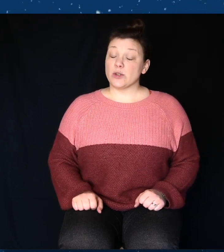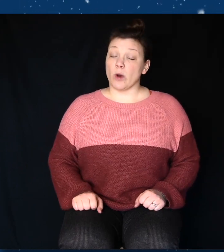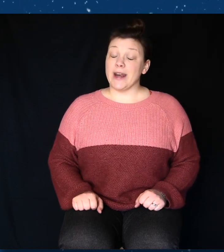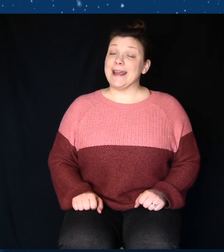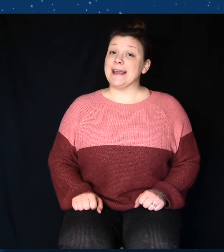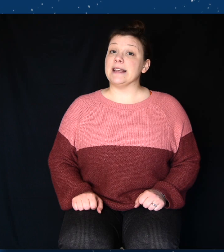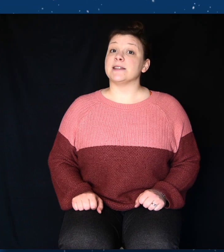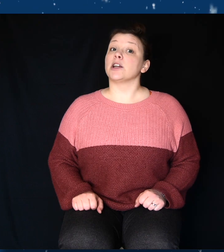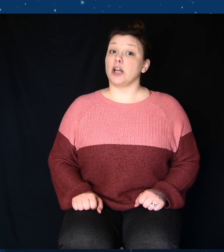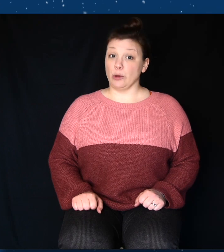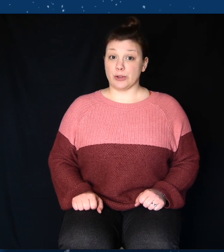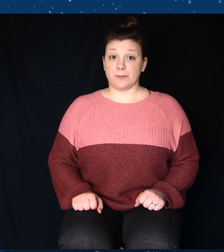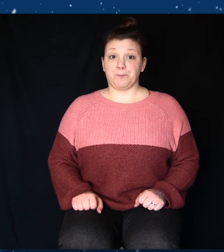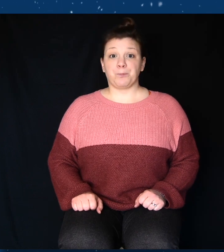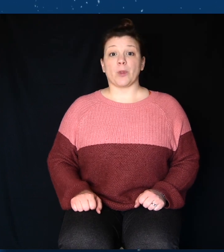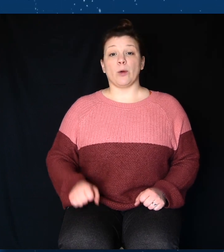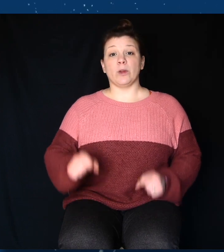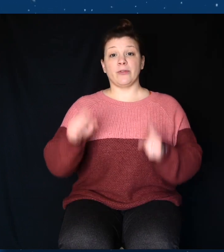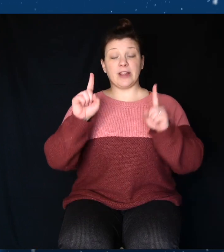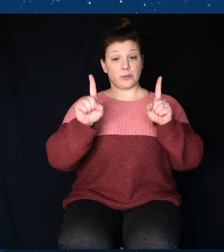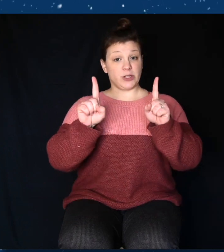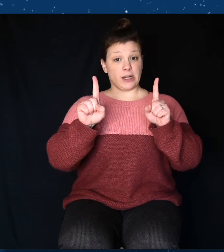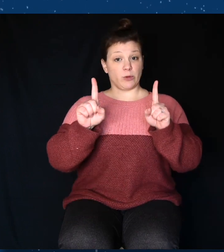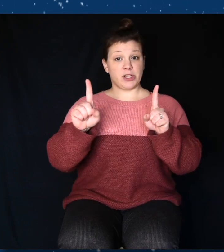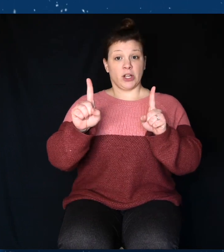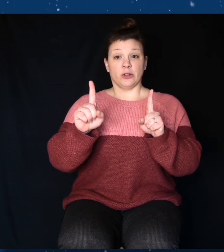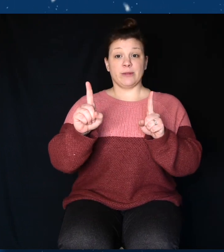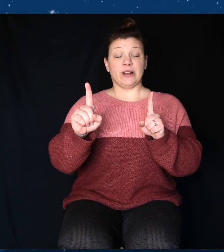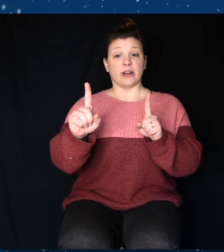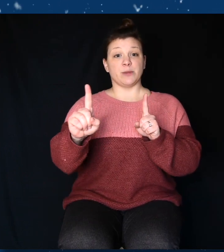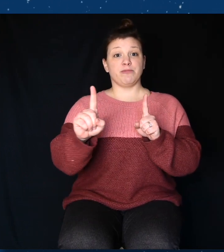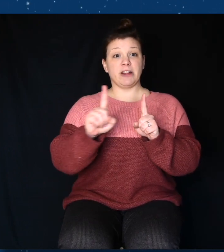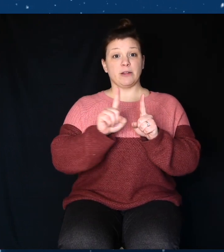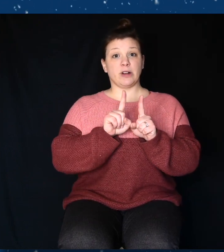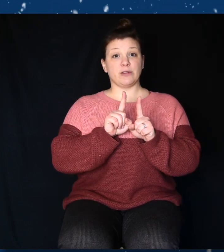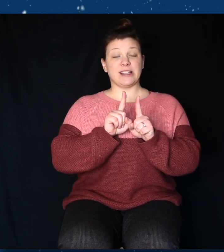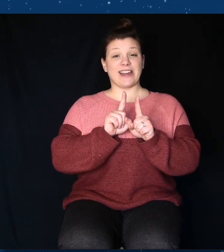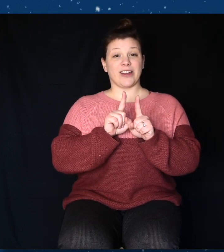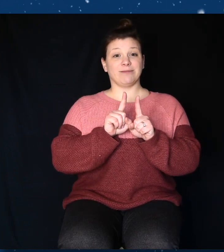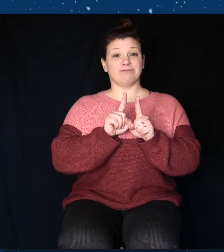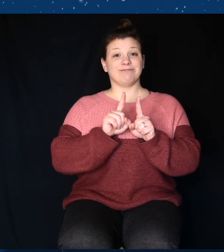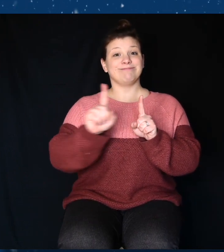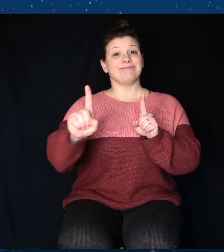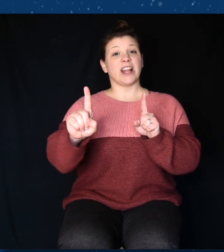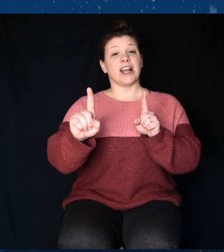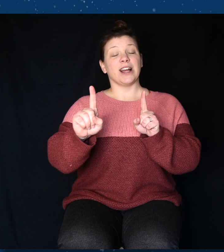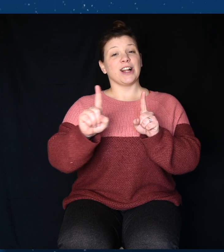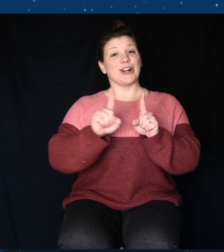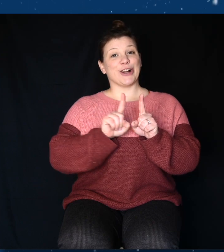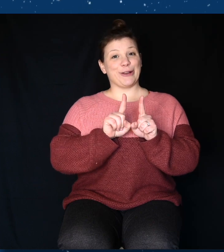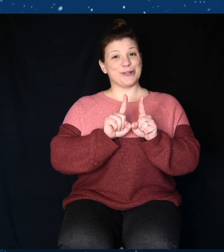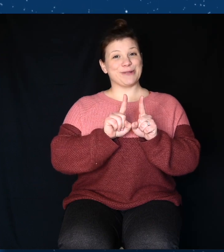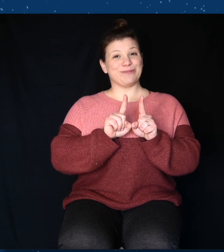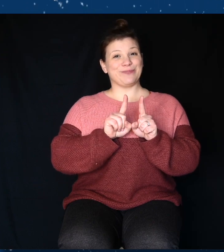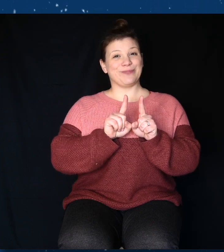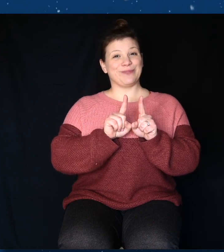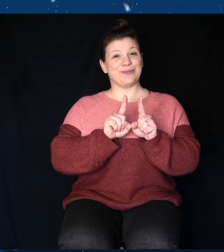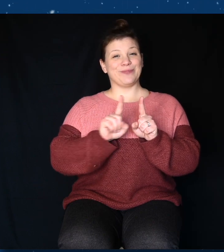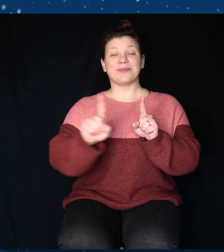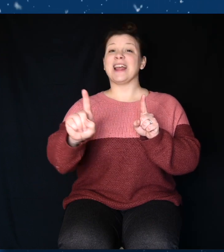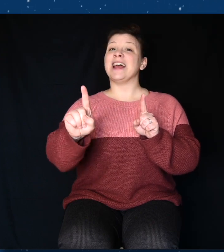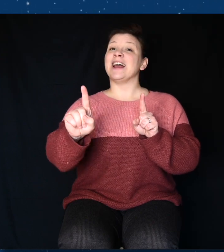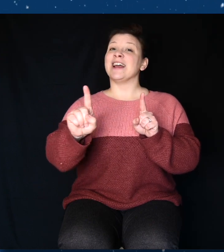The next one is close. And with your fingers pointing upwards, you're simply going to bring them close together. Close.